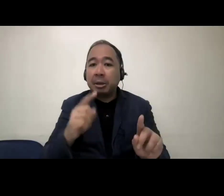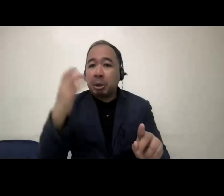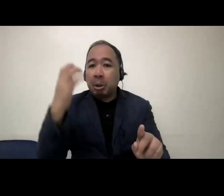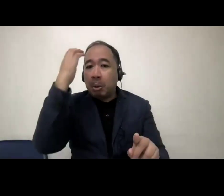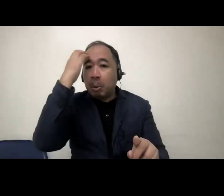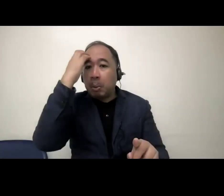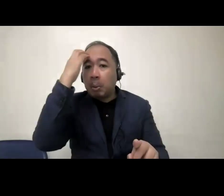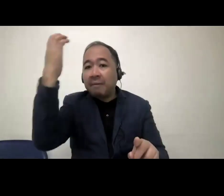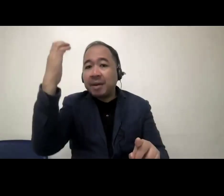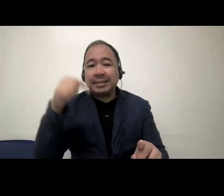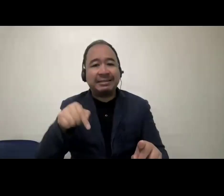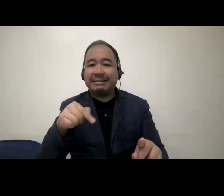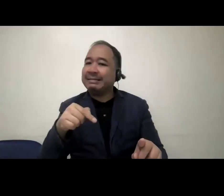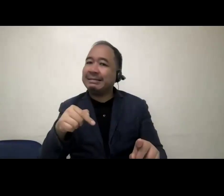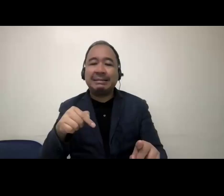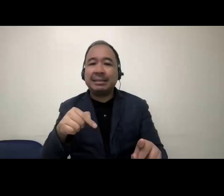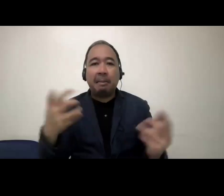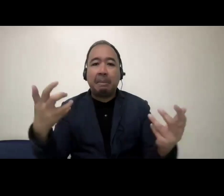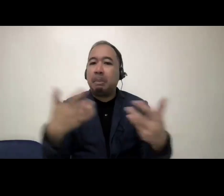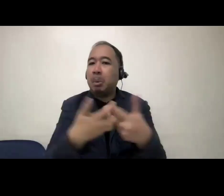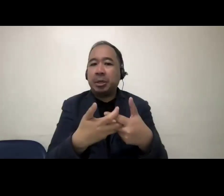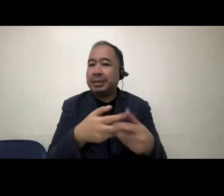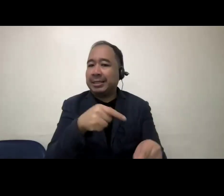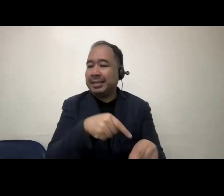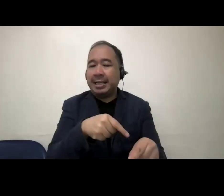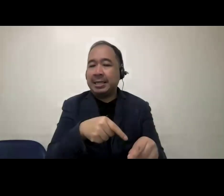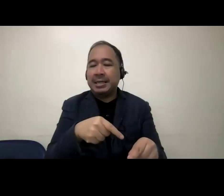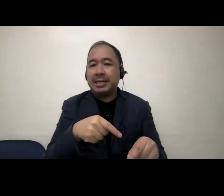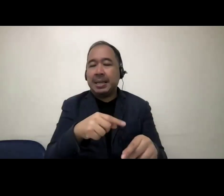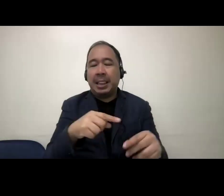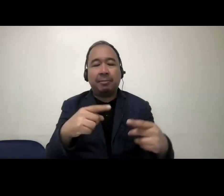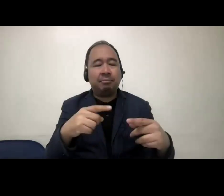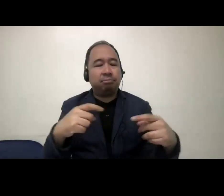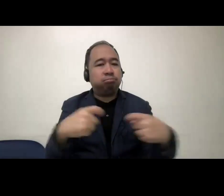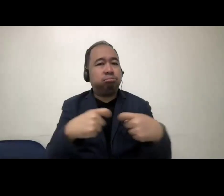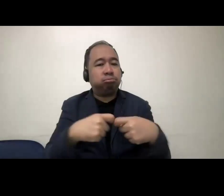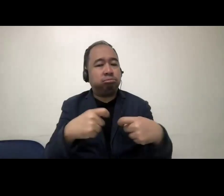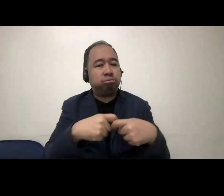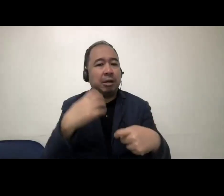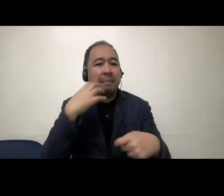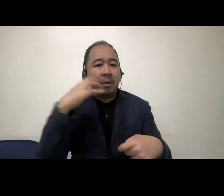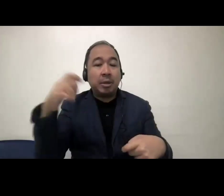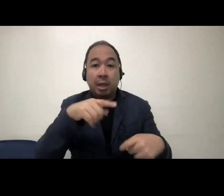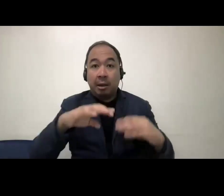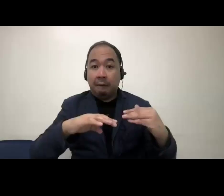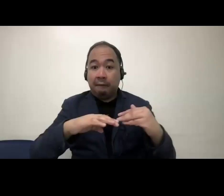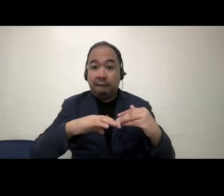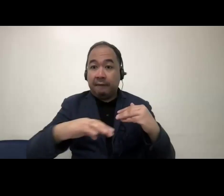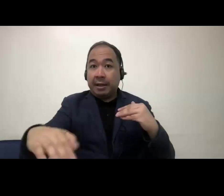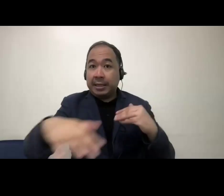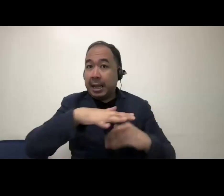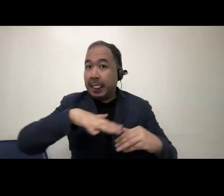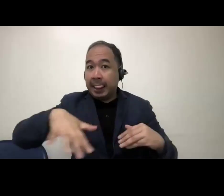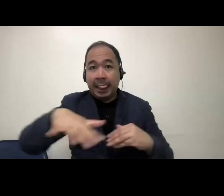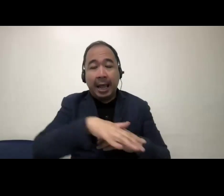the land where this project is coming up, it's not a plain or flat land. It's a hilly area. So imagine 25